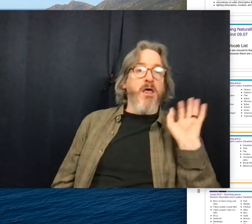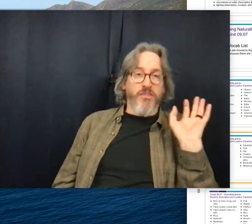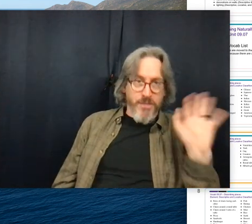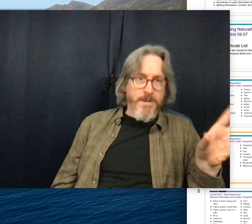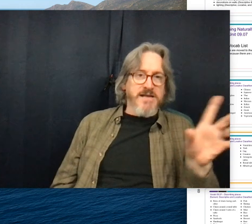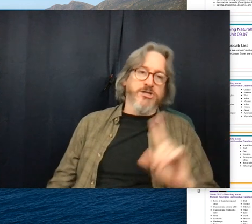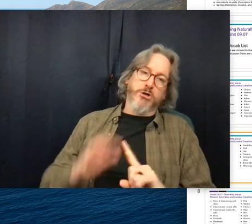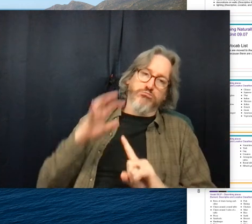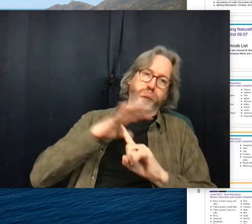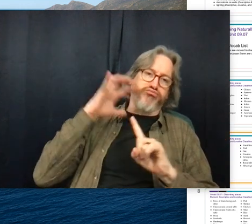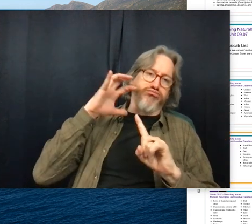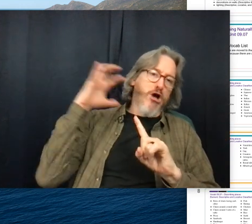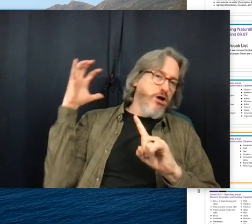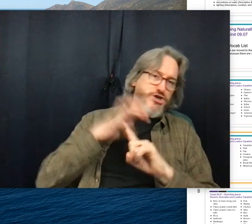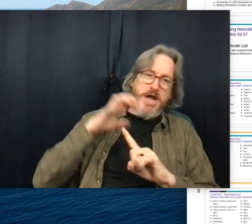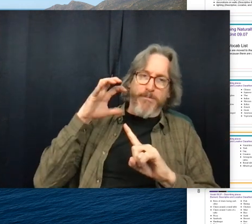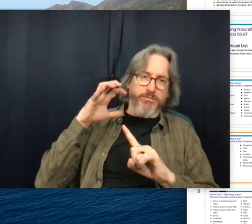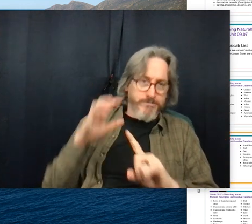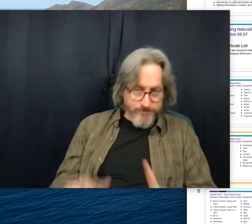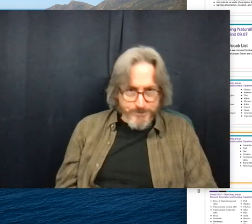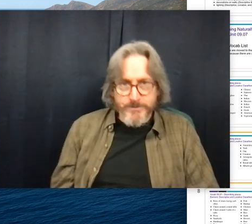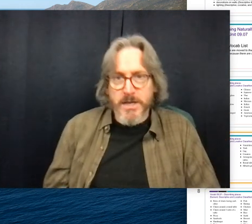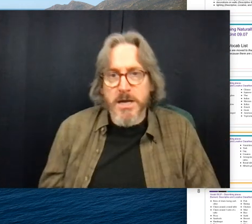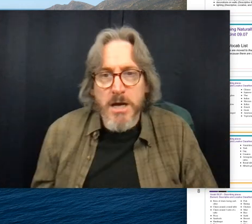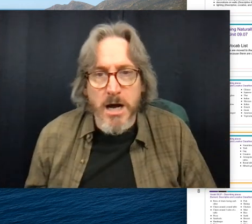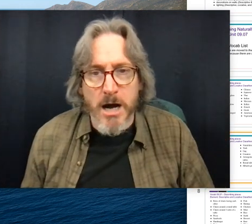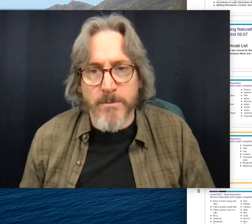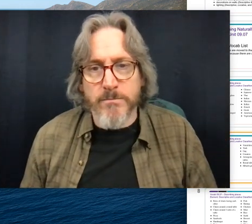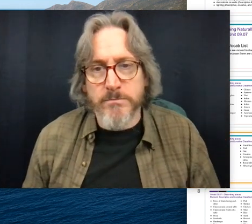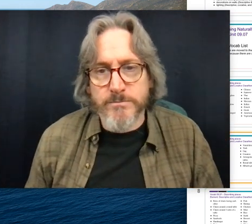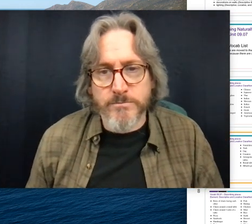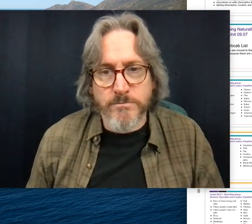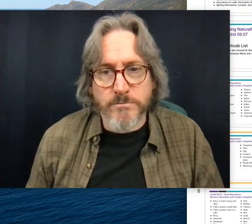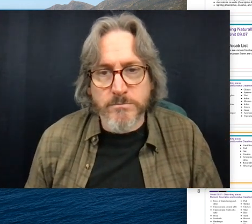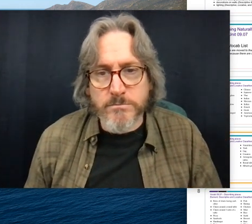is the best. Champ.